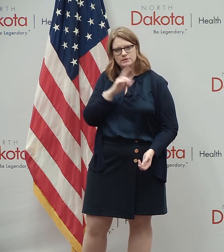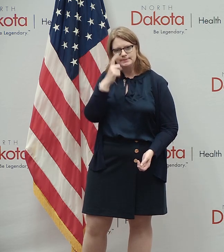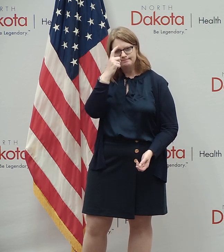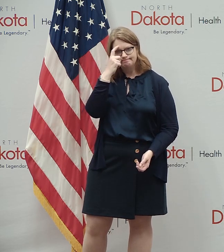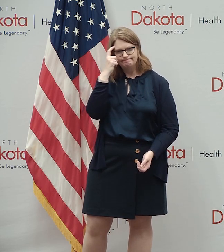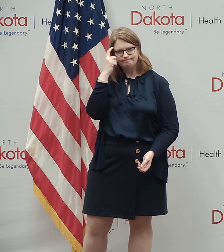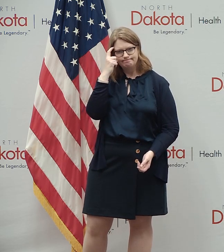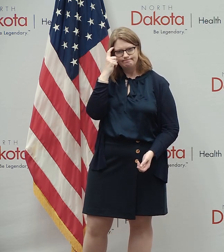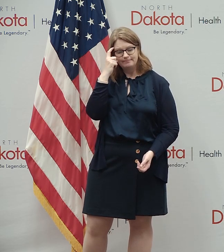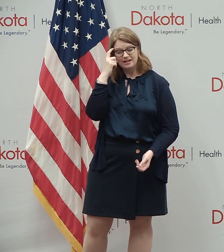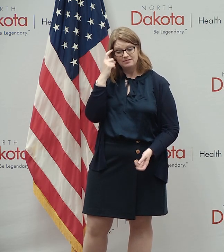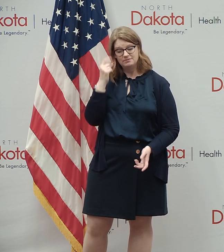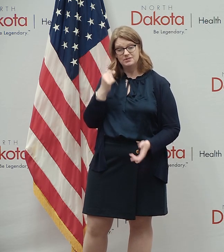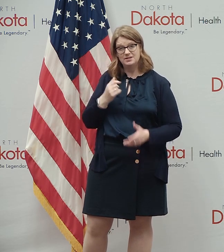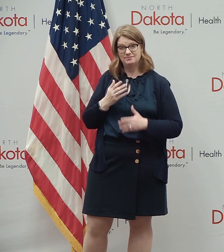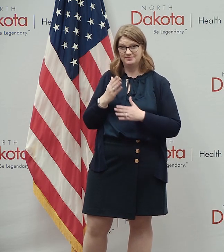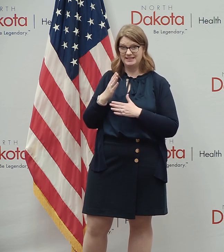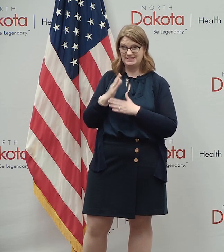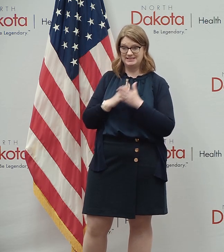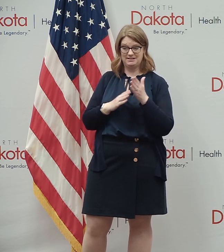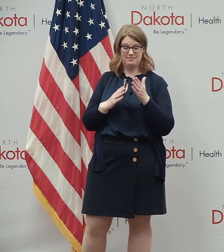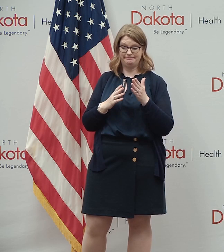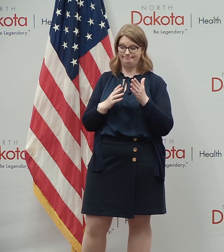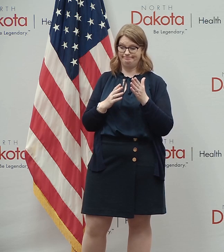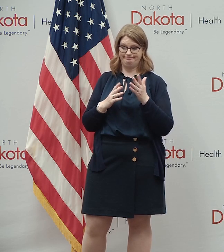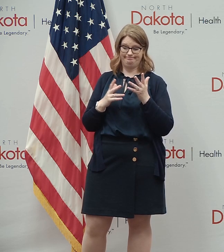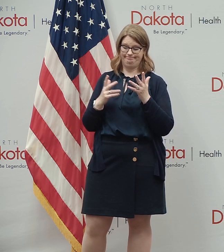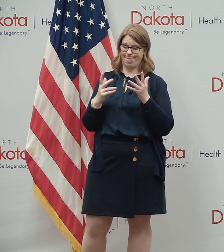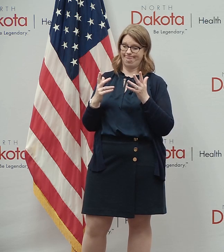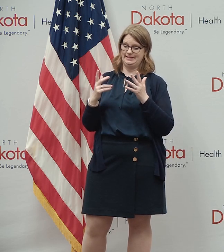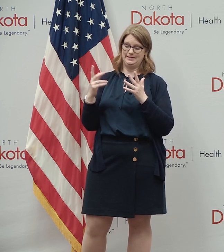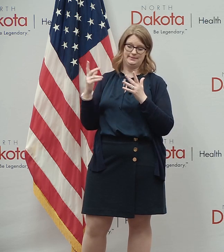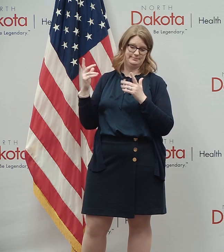some generations or centuries of